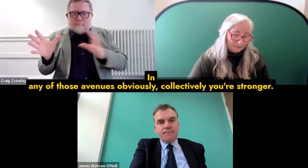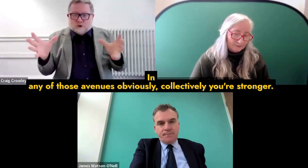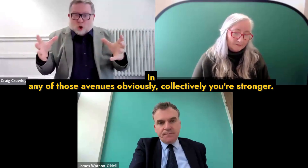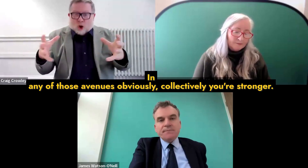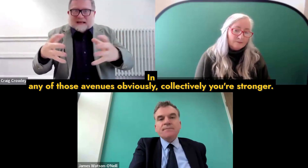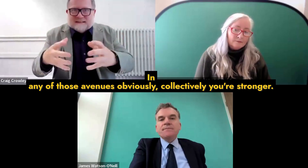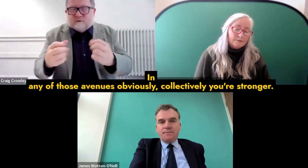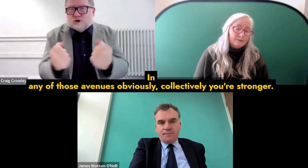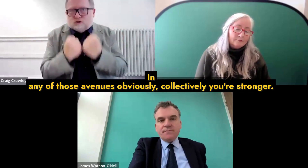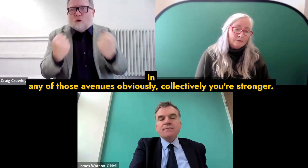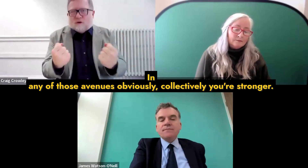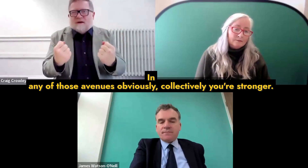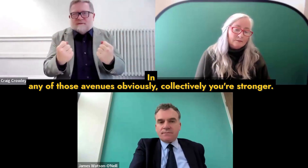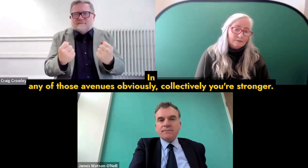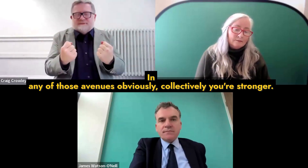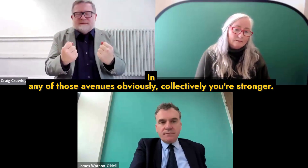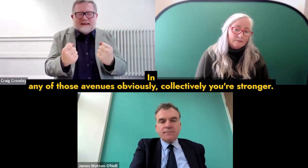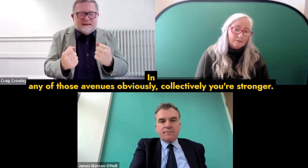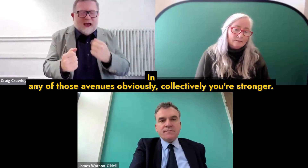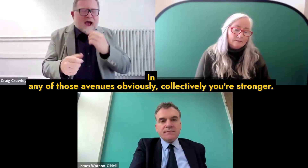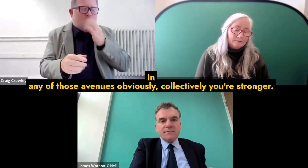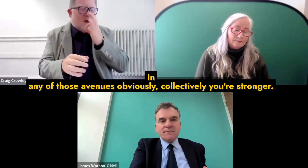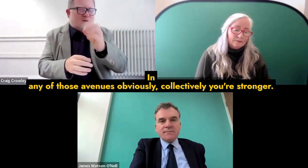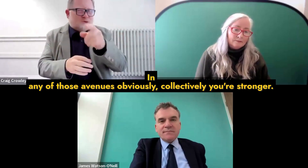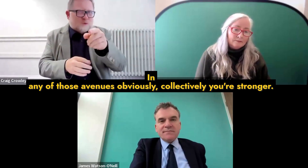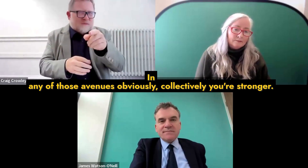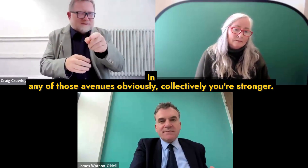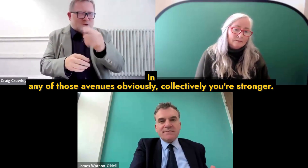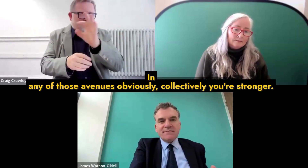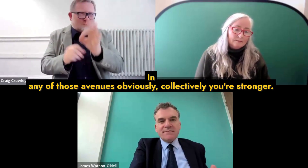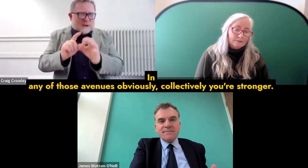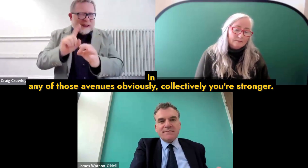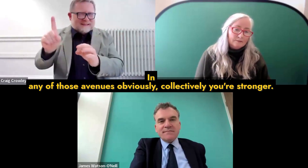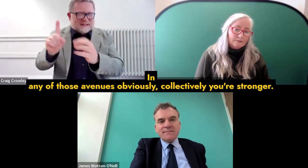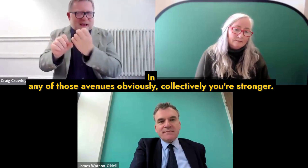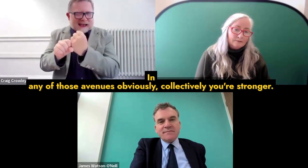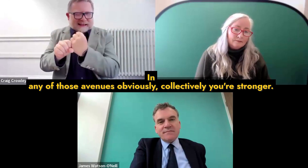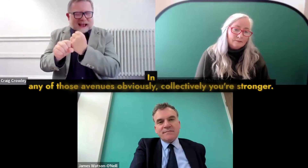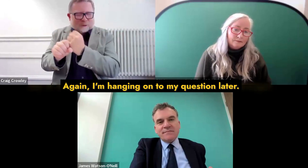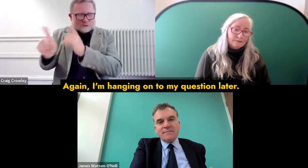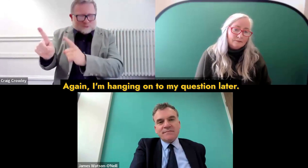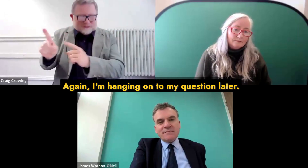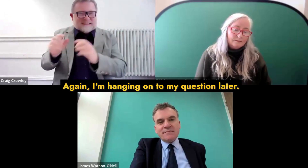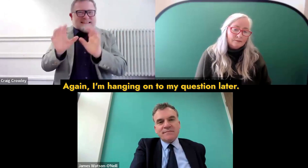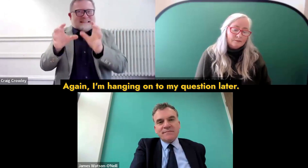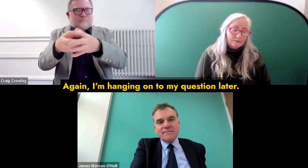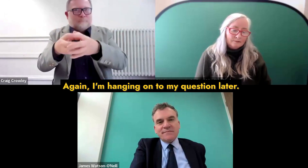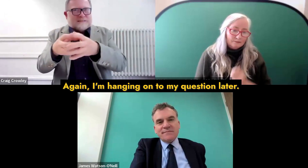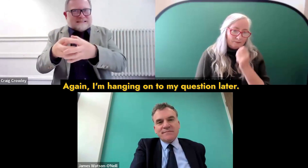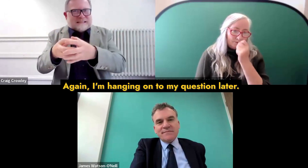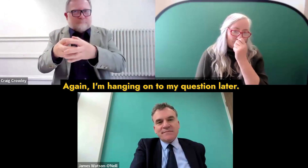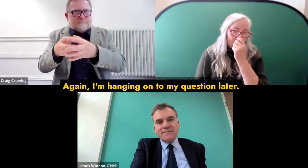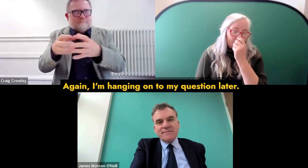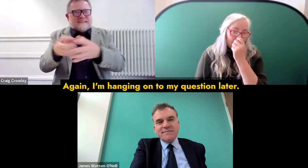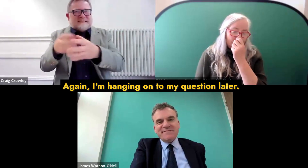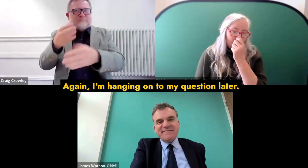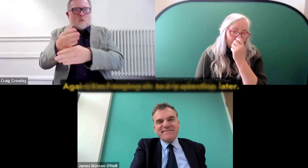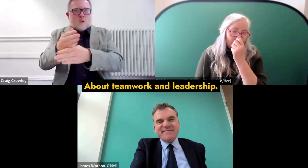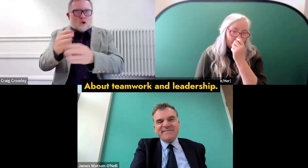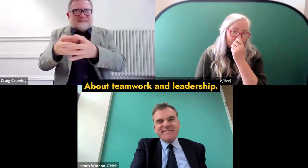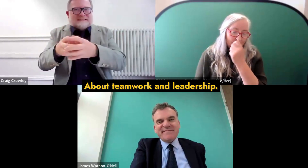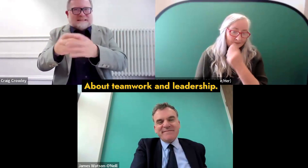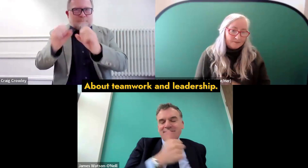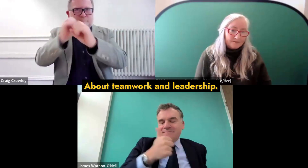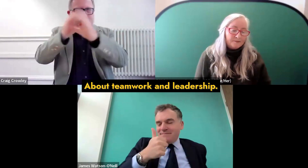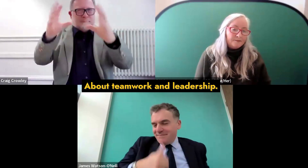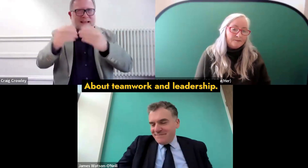Yeah, in any of those avenues, obviously collectively you're stronger. Again, I'm hanging on to my question later,